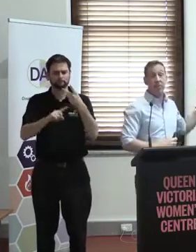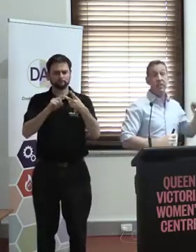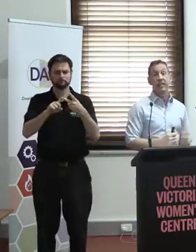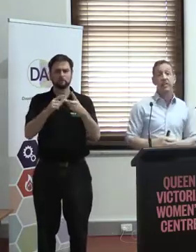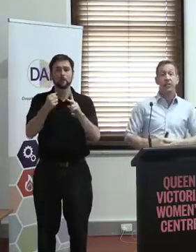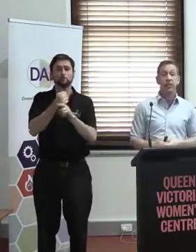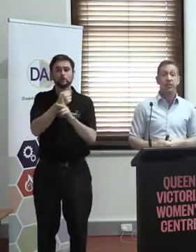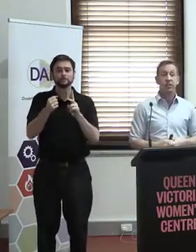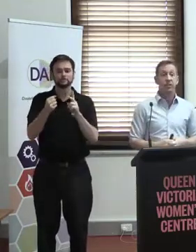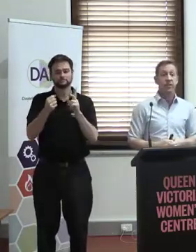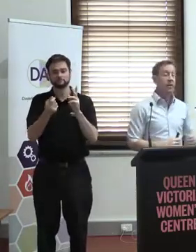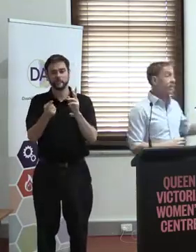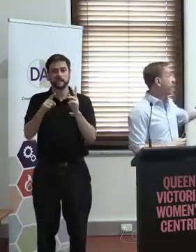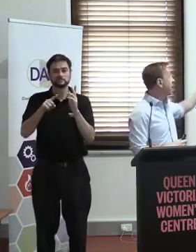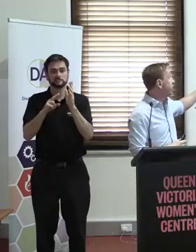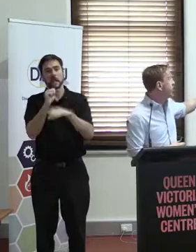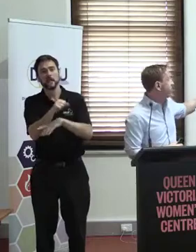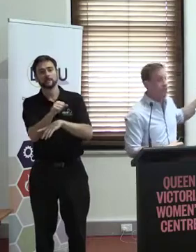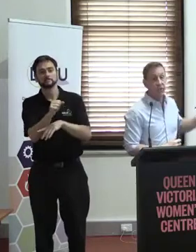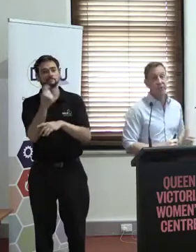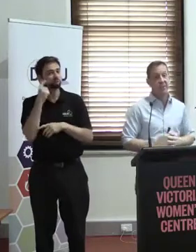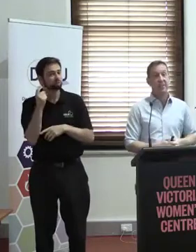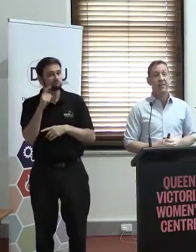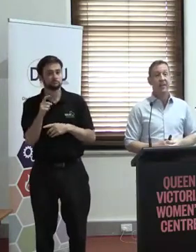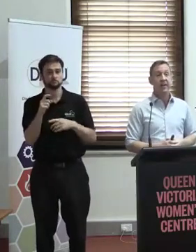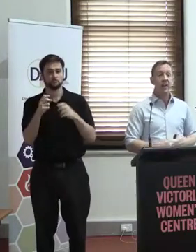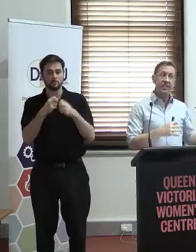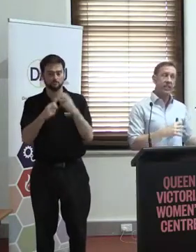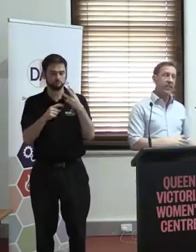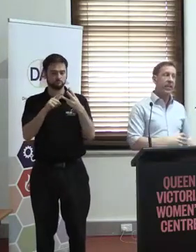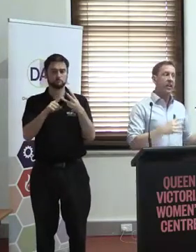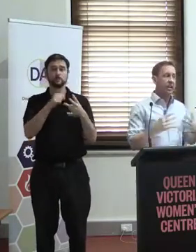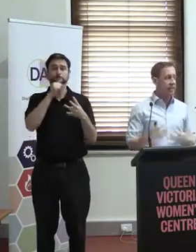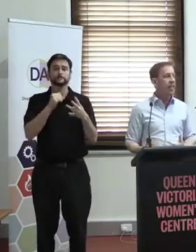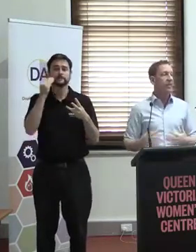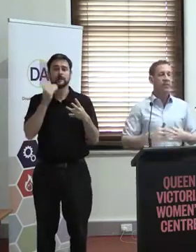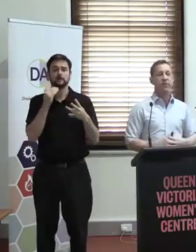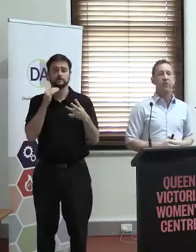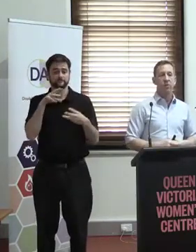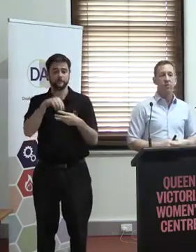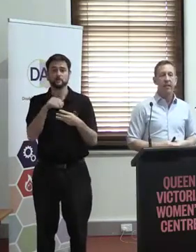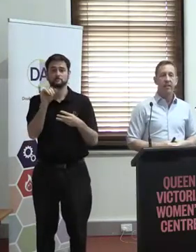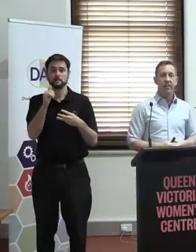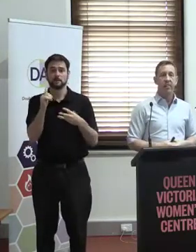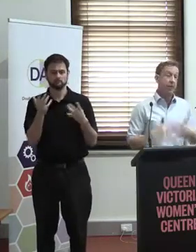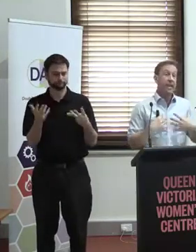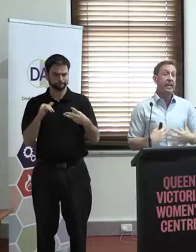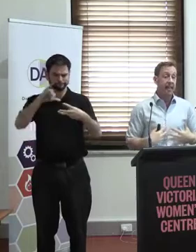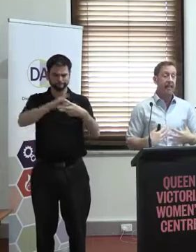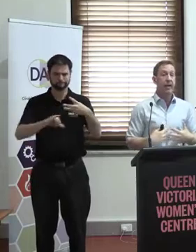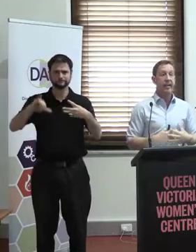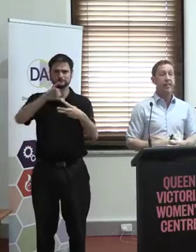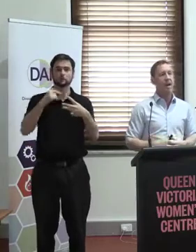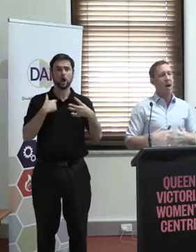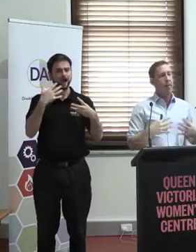an abuse and neglect issue? Is that a gender issue? It's very unclear for